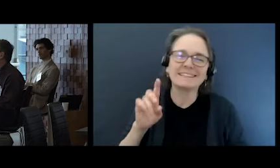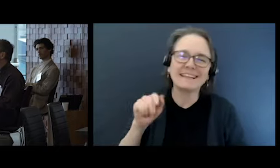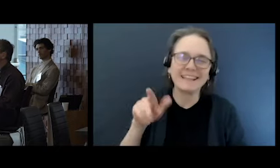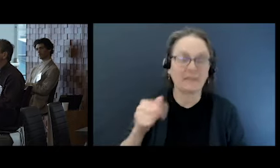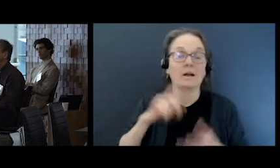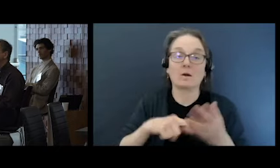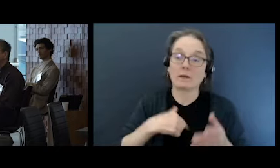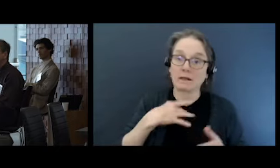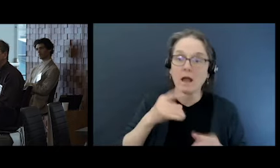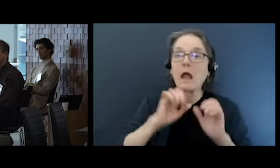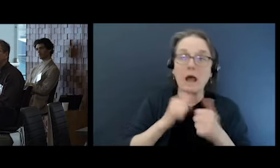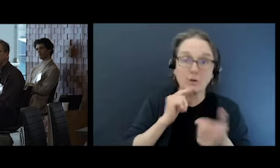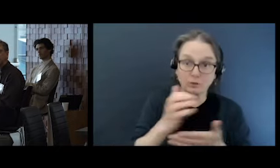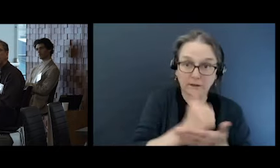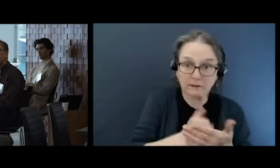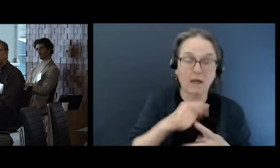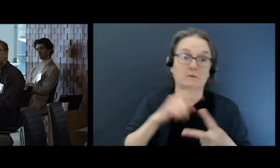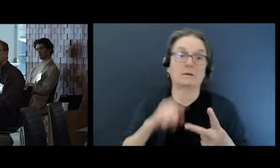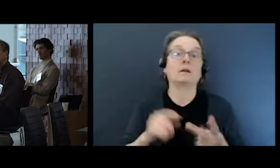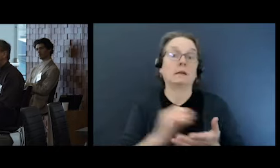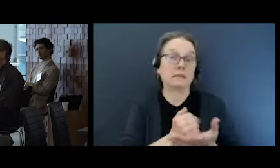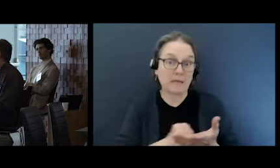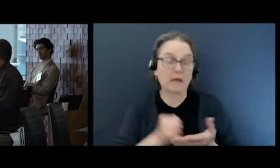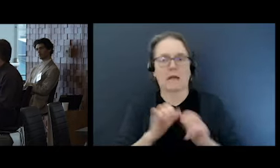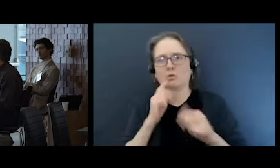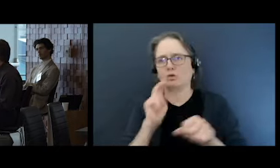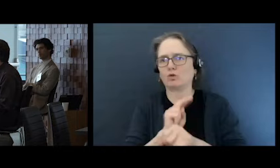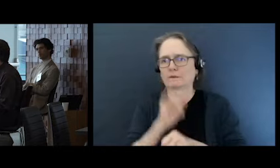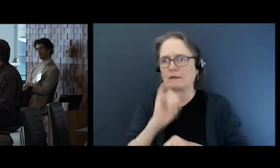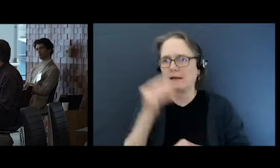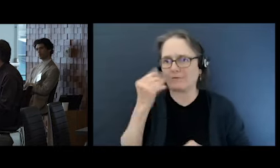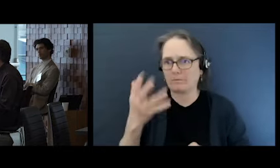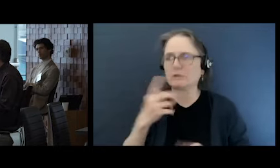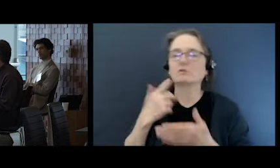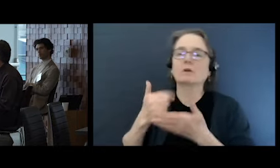or support transportation agencies as they make decisions. I'm here to learn.